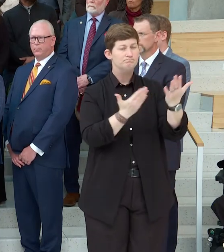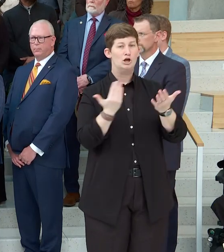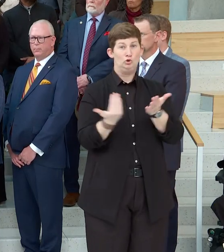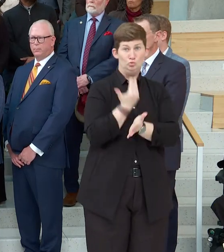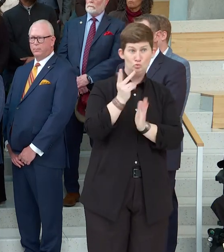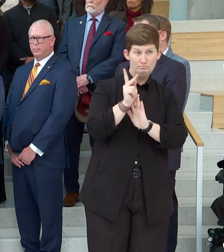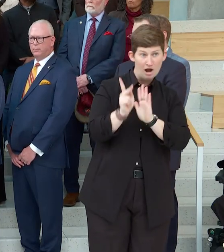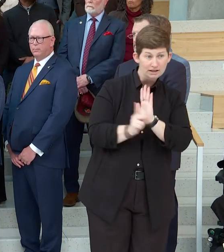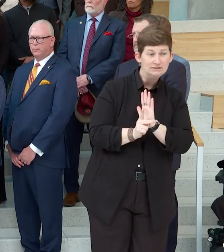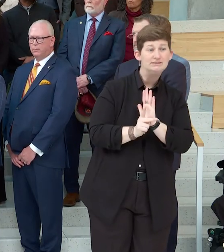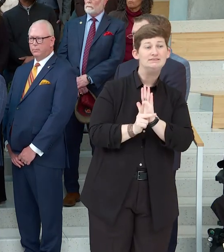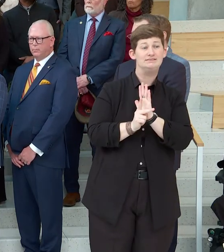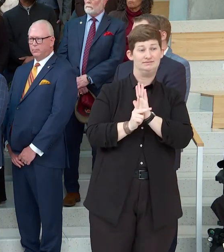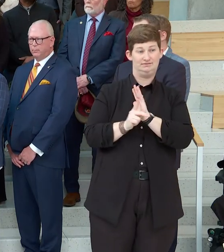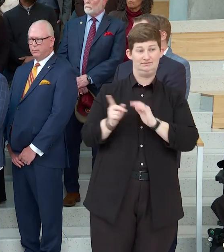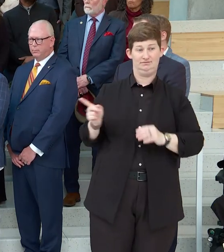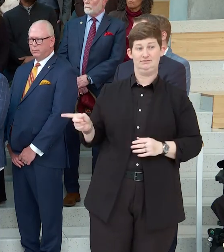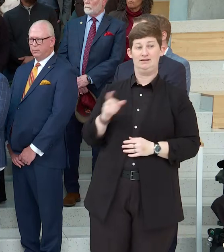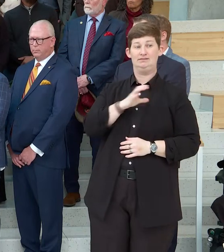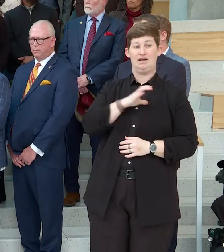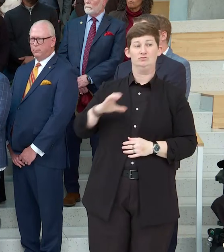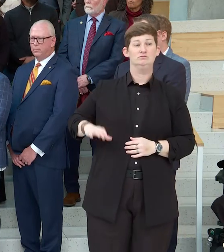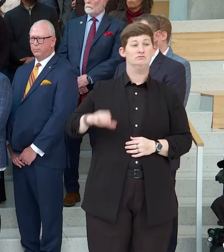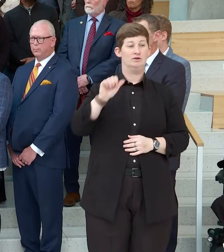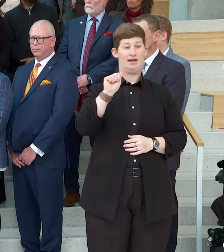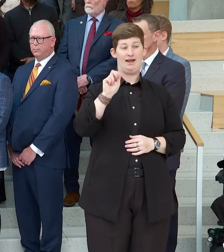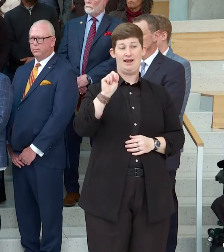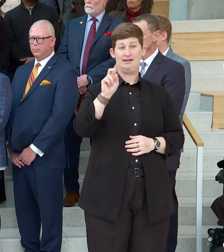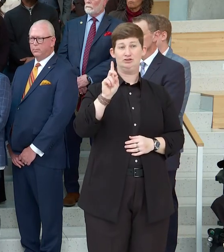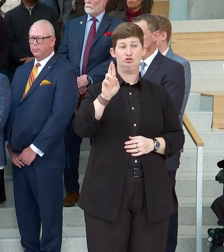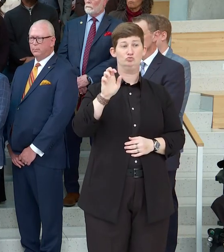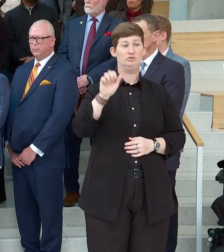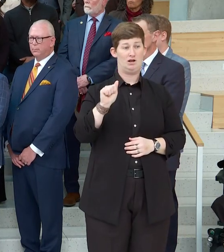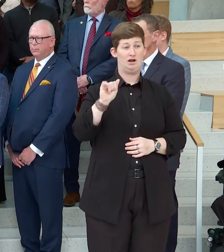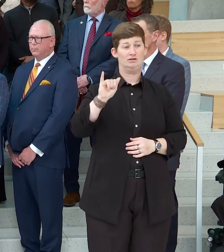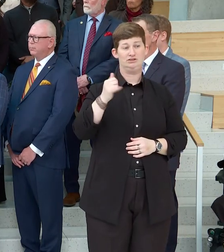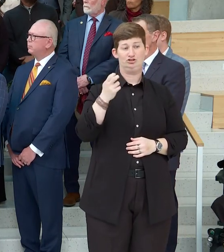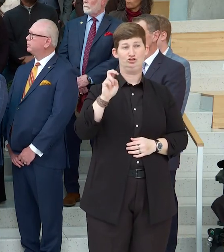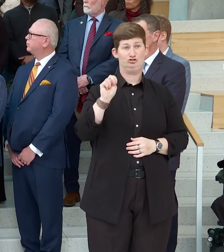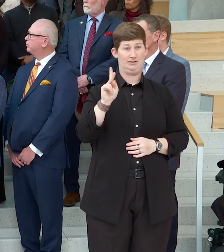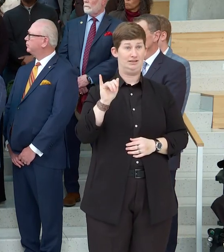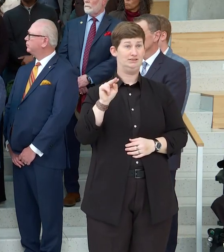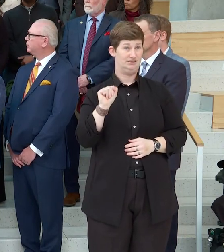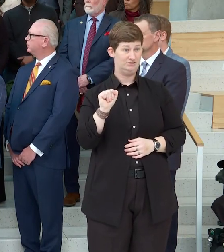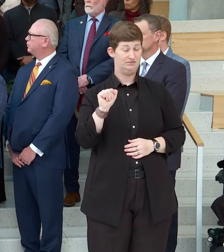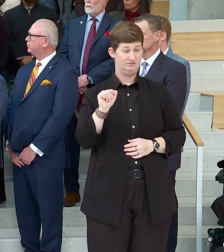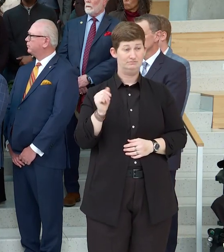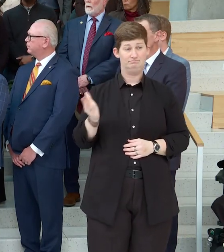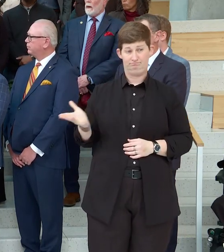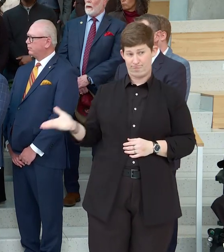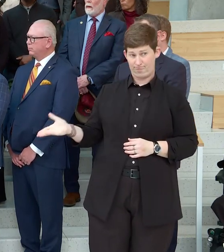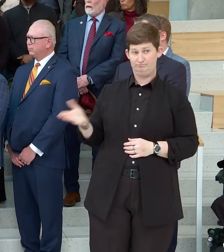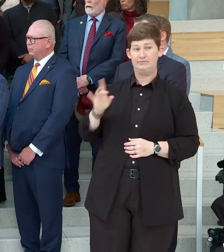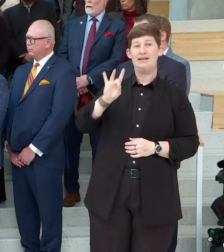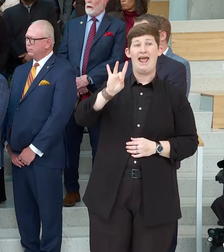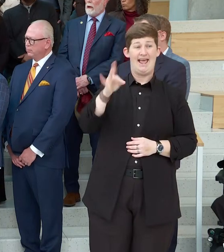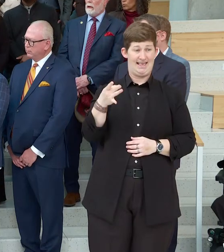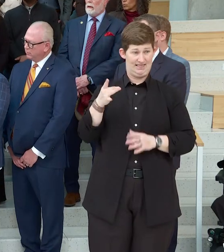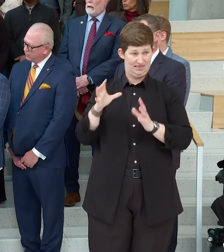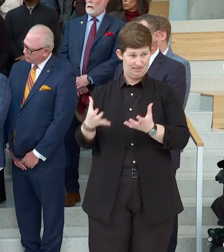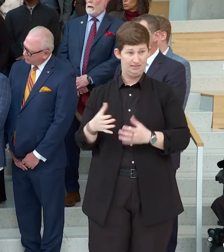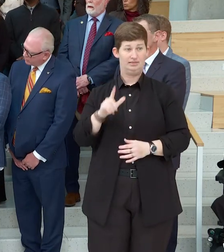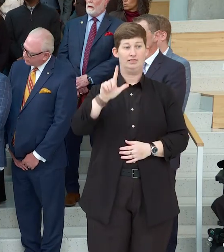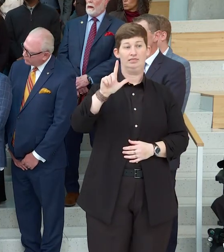have our council member Andrea Jenkins from the 8th Ward, our council member Latricia Vitoff from the 4th Ward, council member